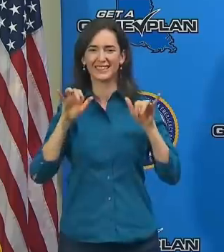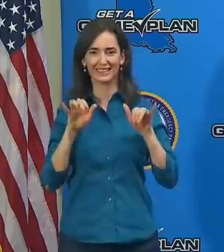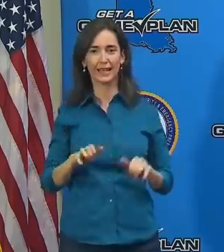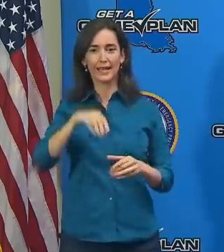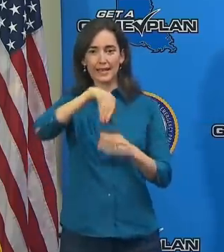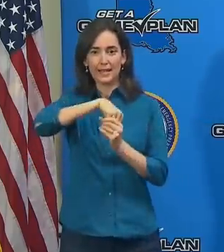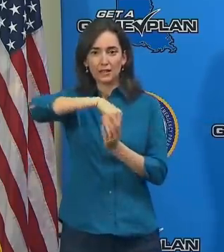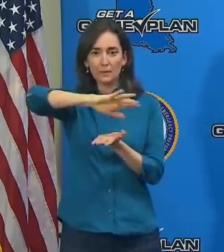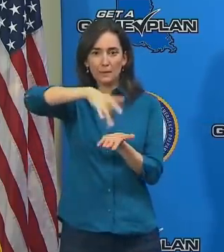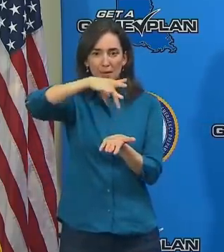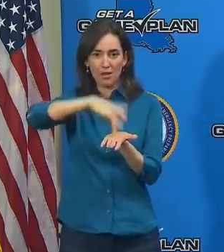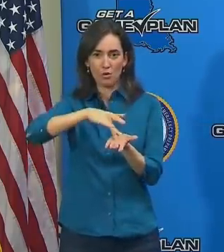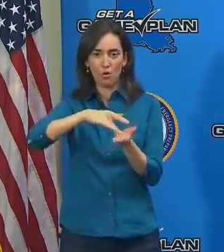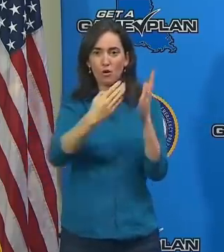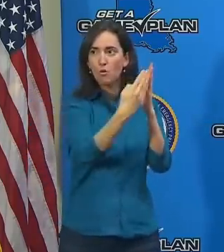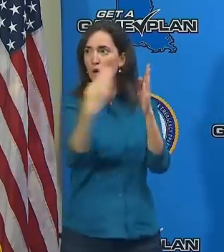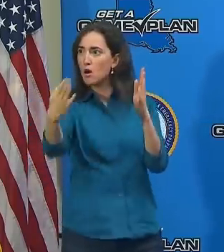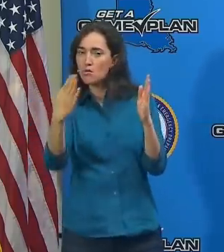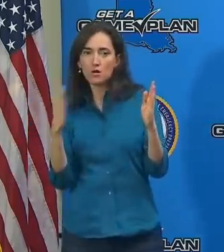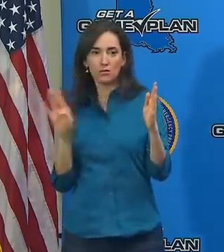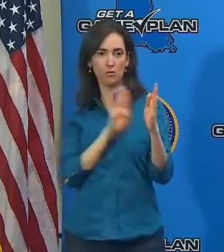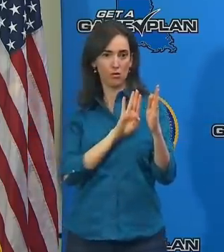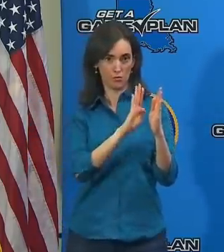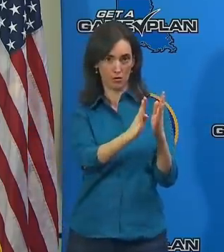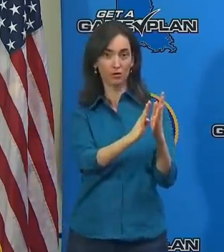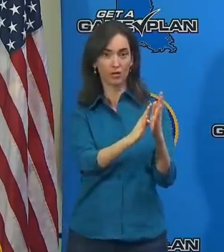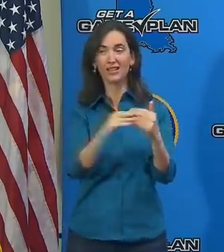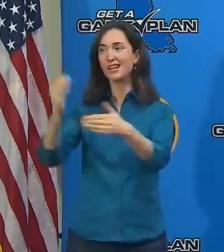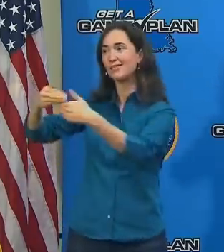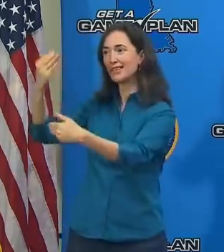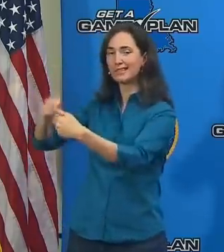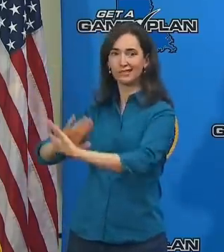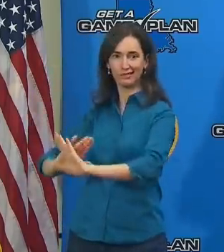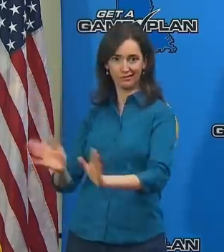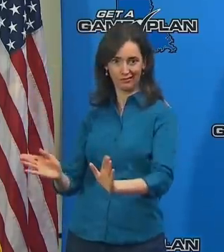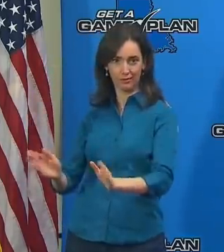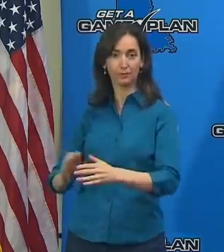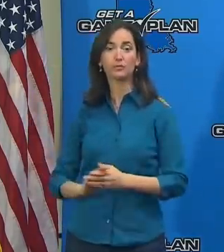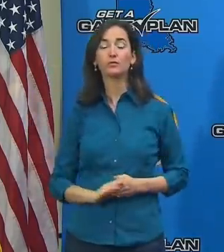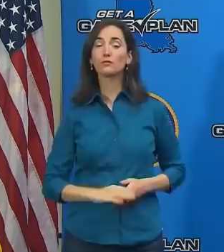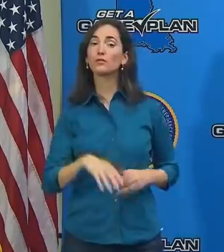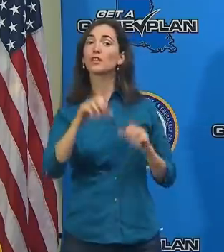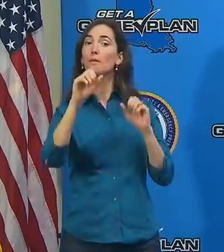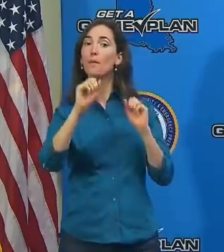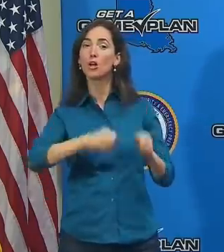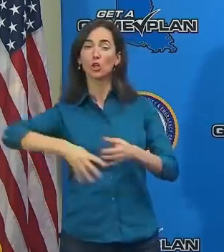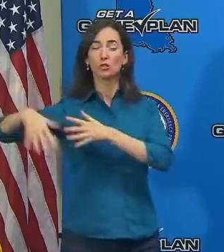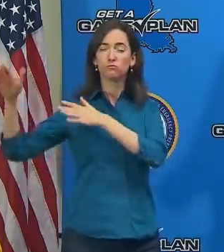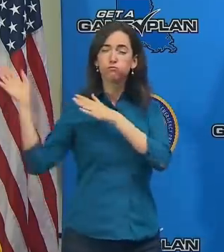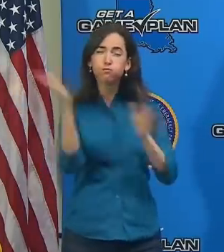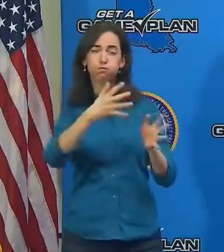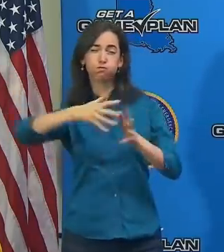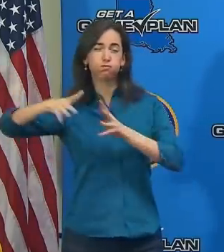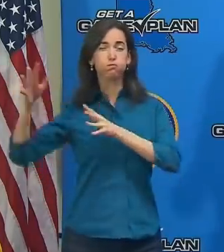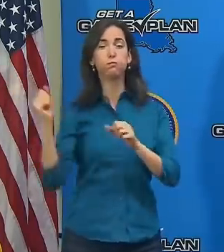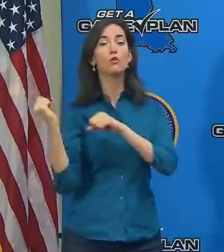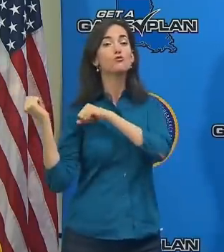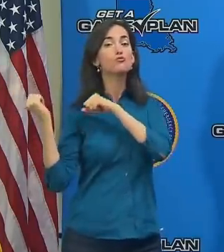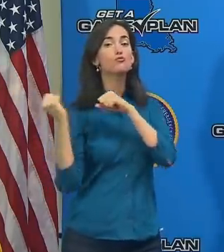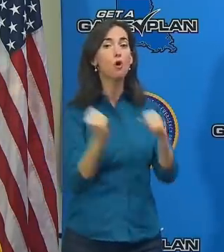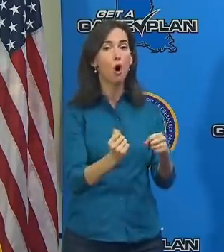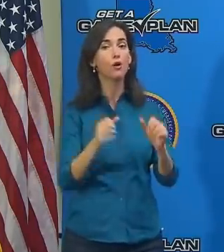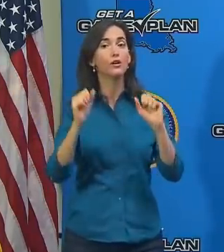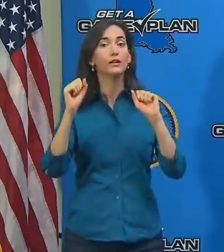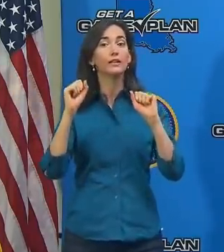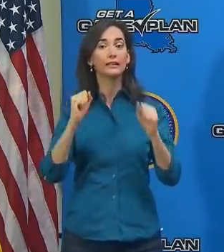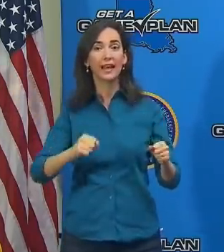And because of the possibility that severe winds will damage your home, it is a good idea to have a mattress